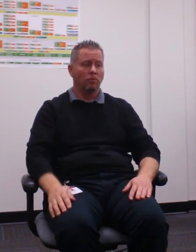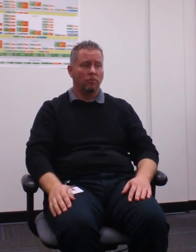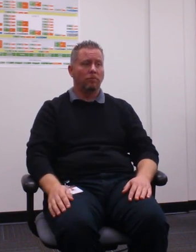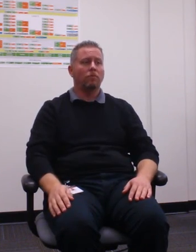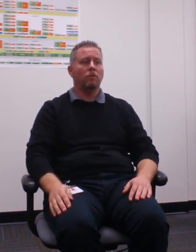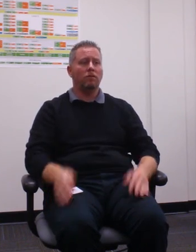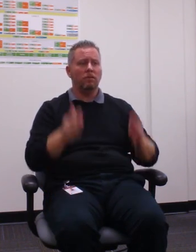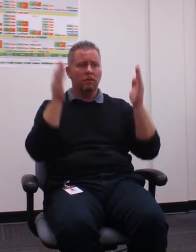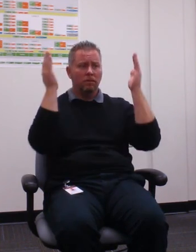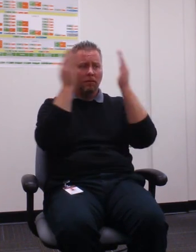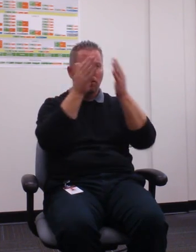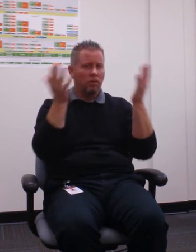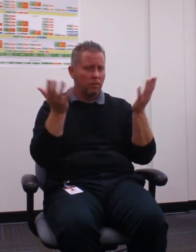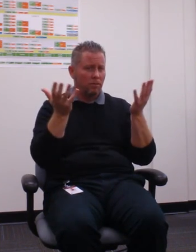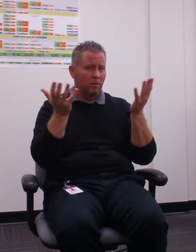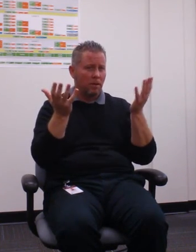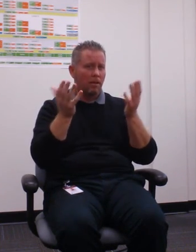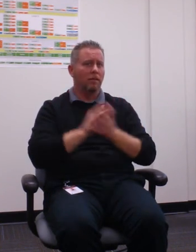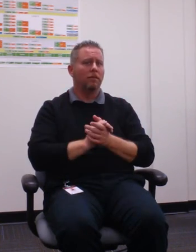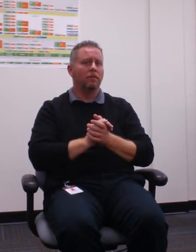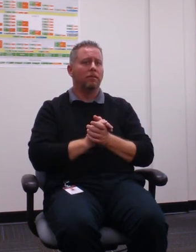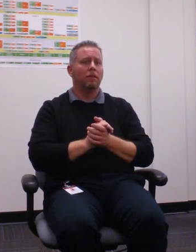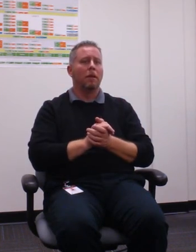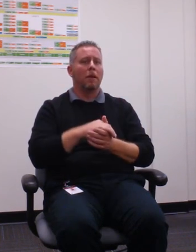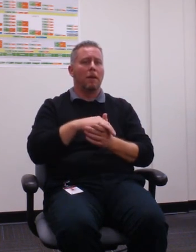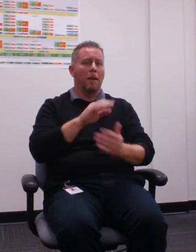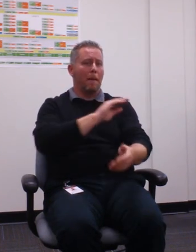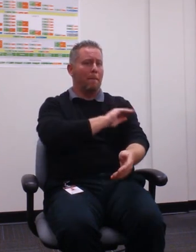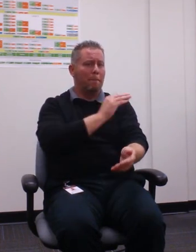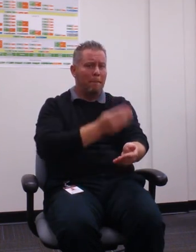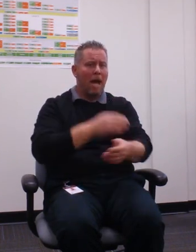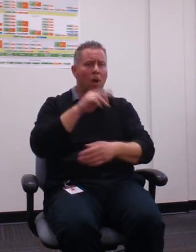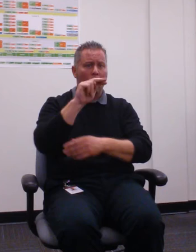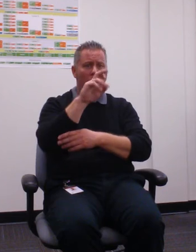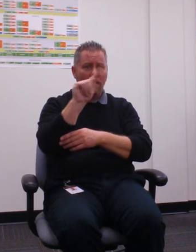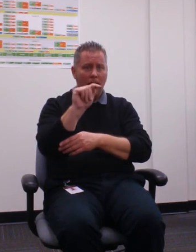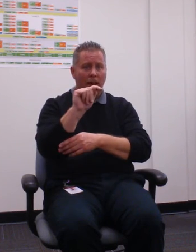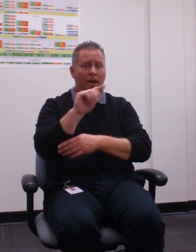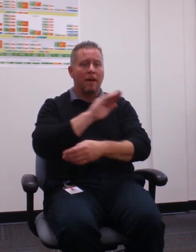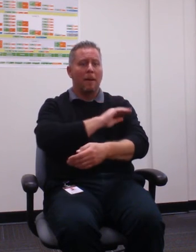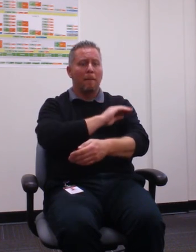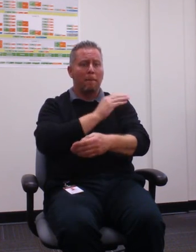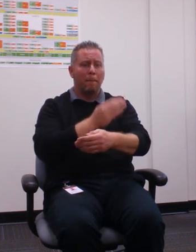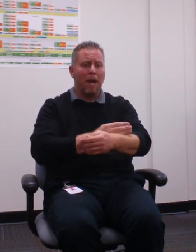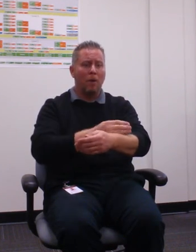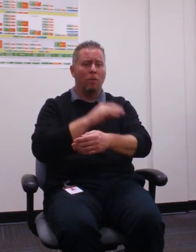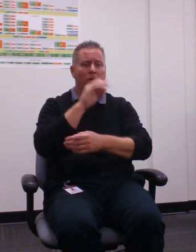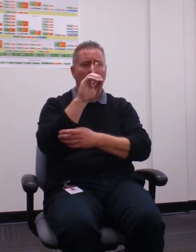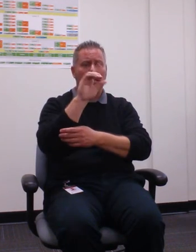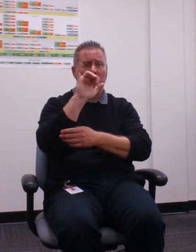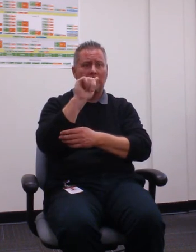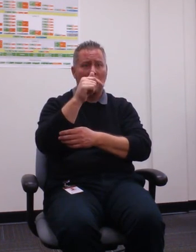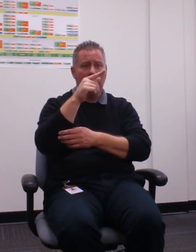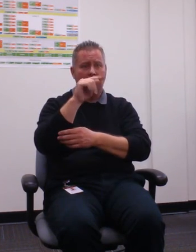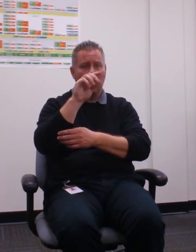let's focus our time on PowerNet, PowerNet diagnostics, PowerNet lookup,